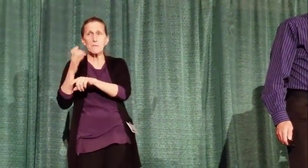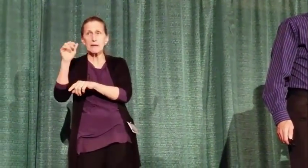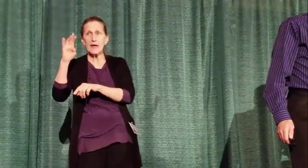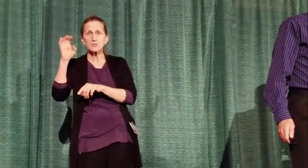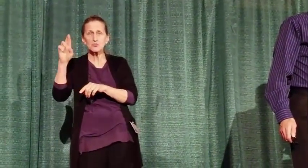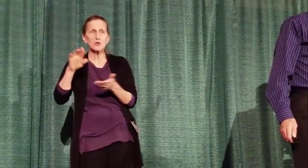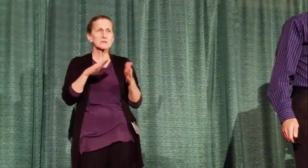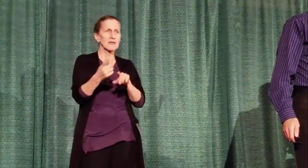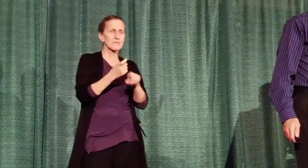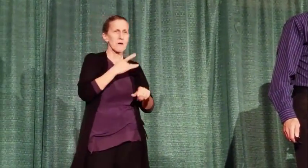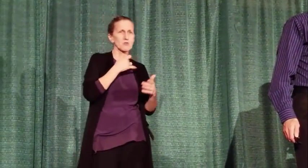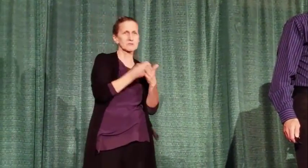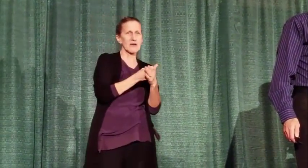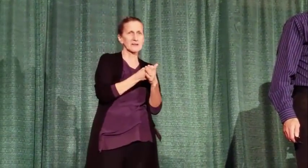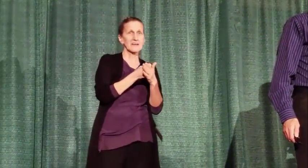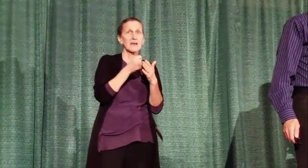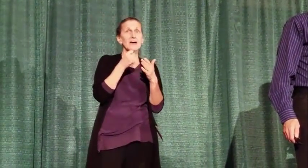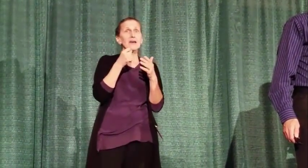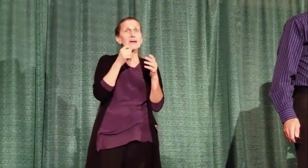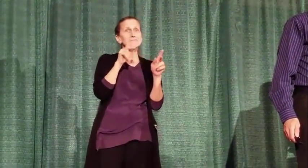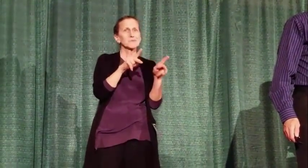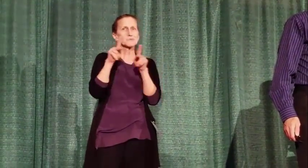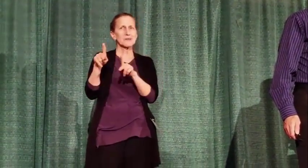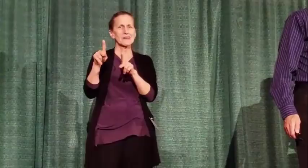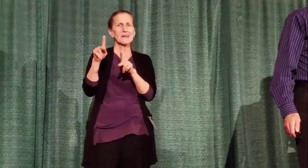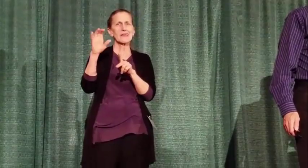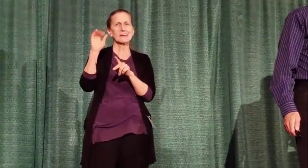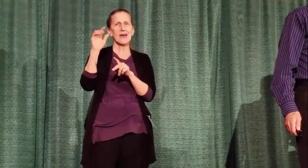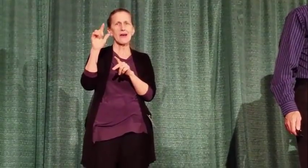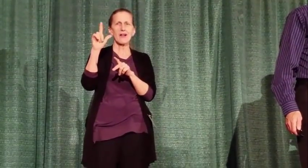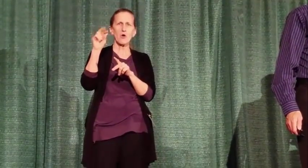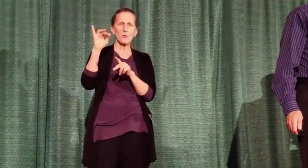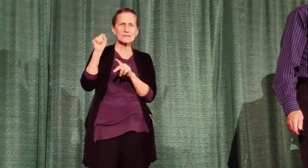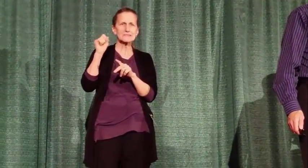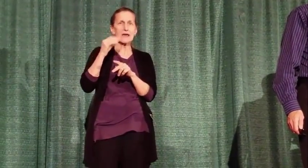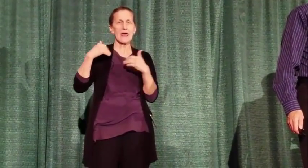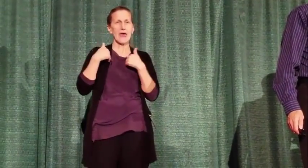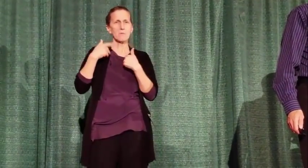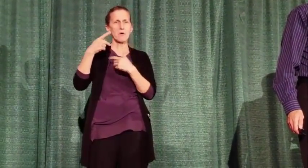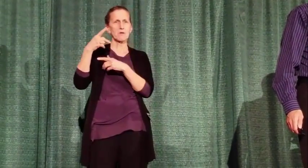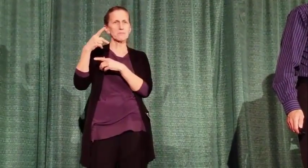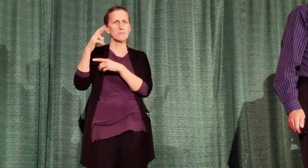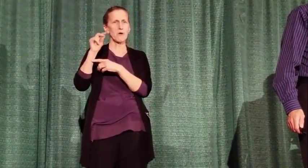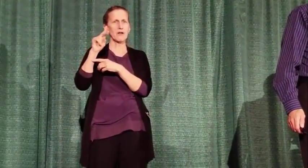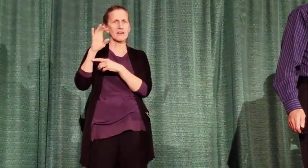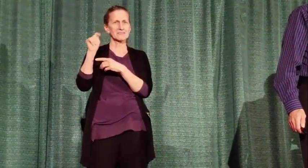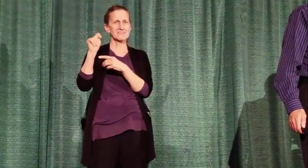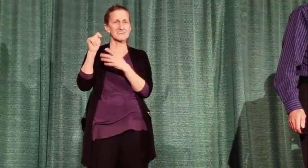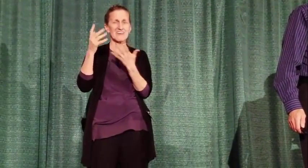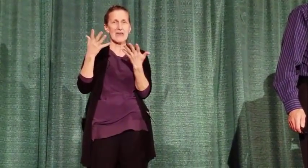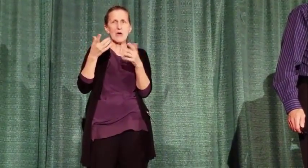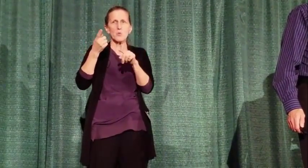death as the percent of calories from animal products increase in the diet. This is well established in the scientific literature and can't be